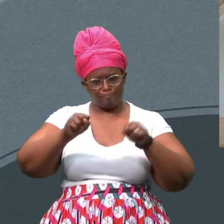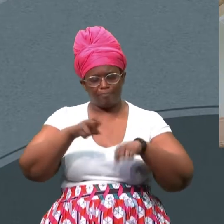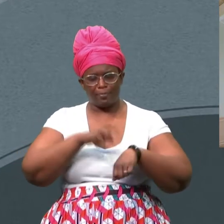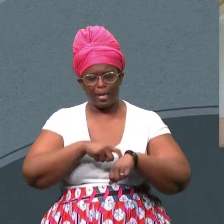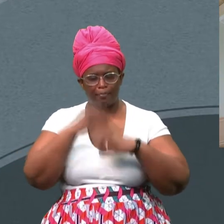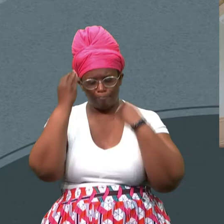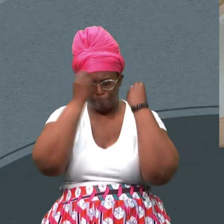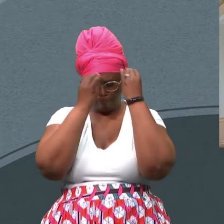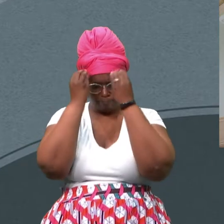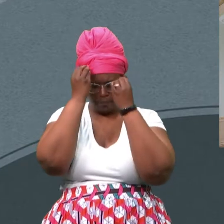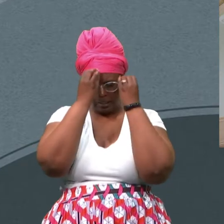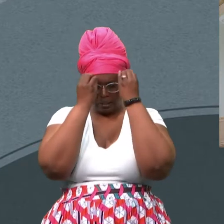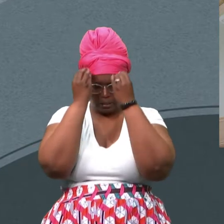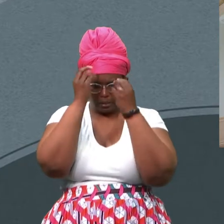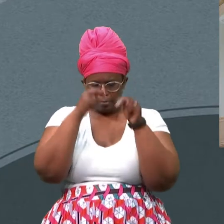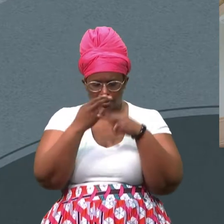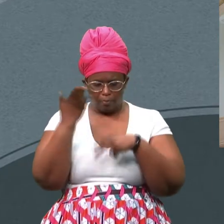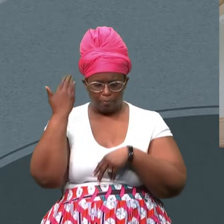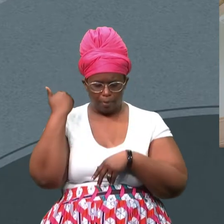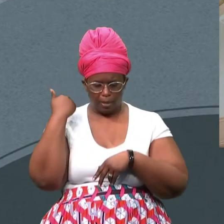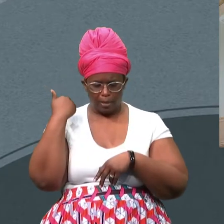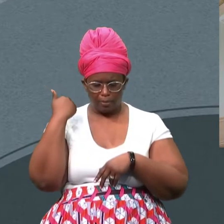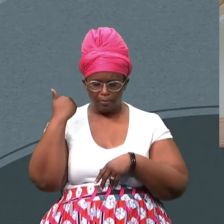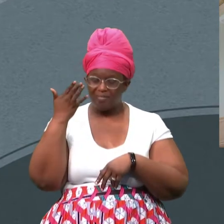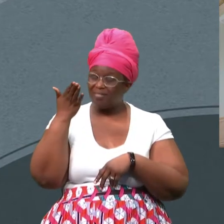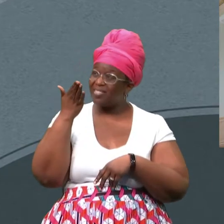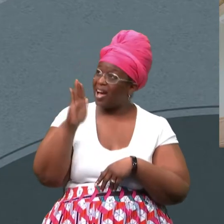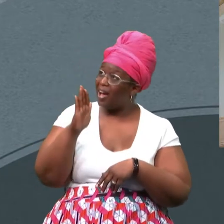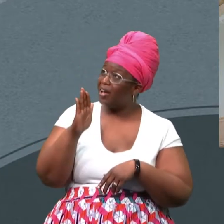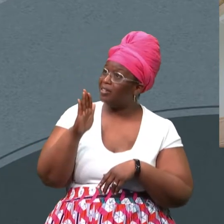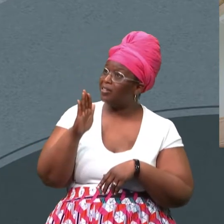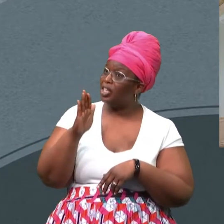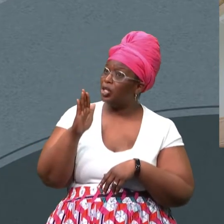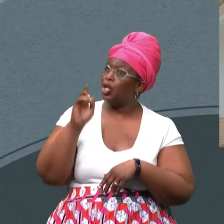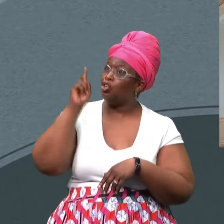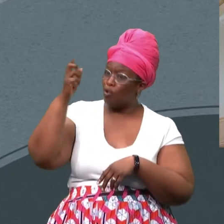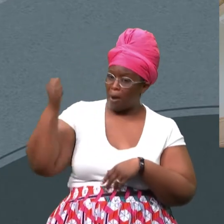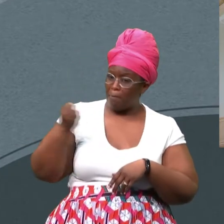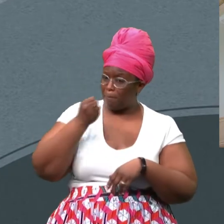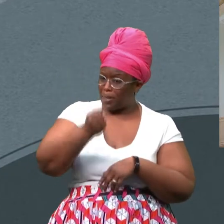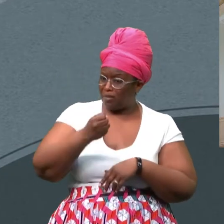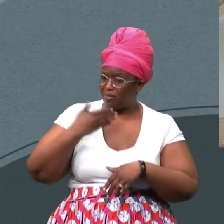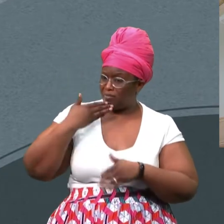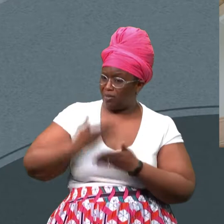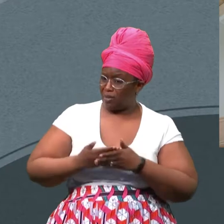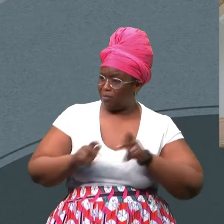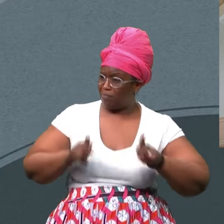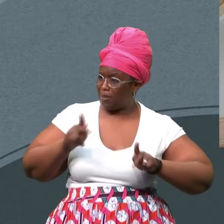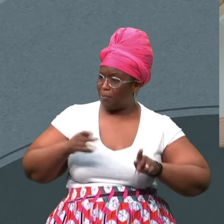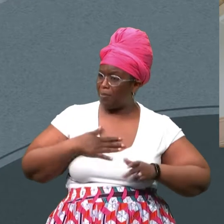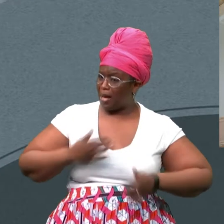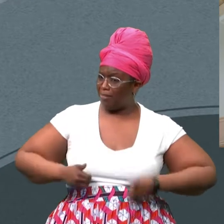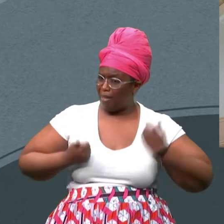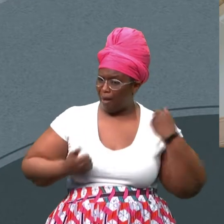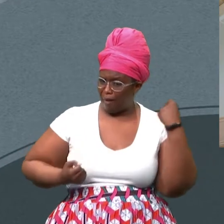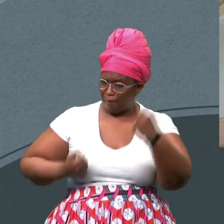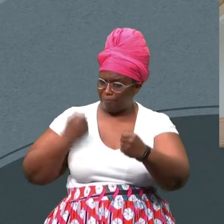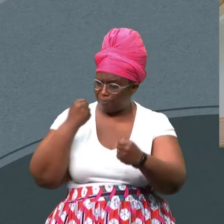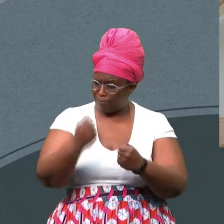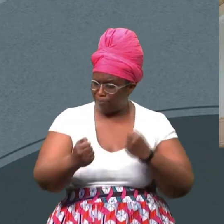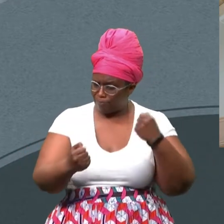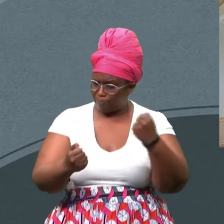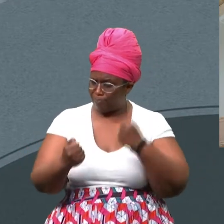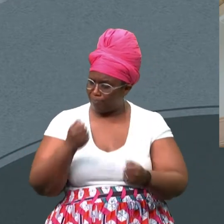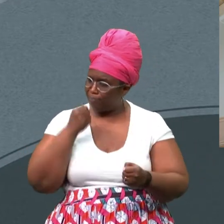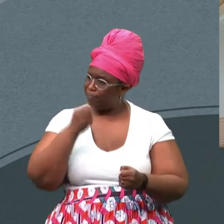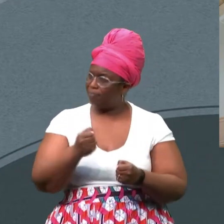know what? You have put some good people in my life. I don't know about you. I'm grateful that I was raised by